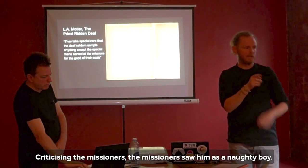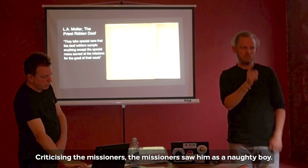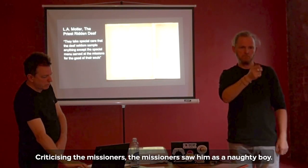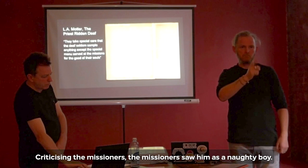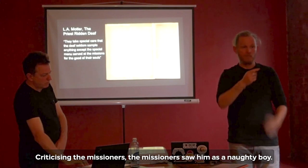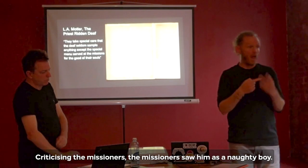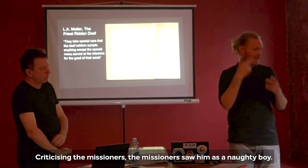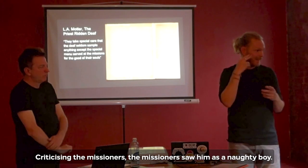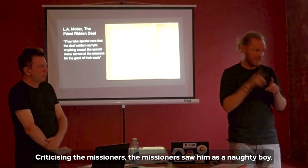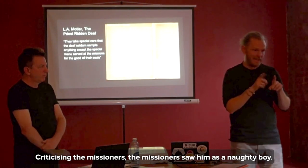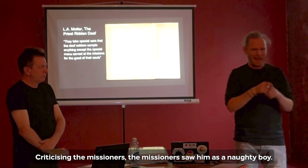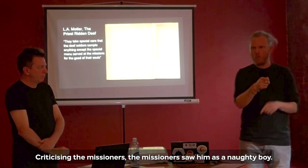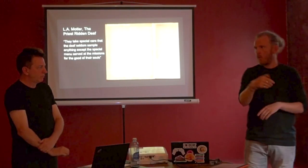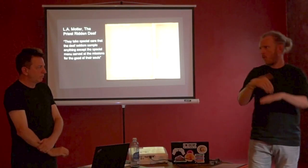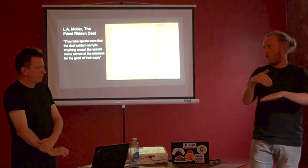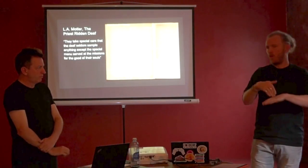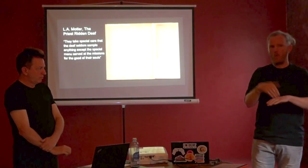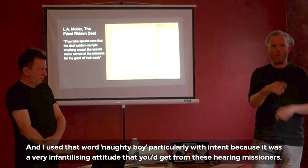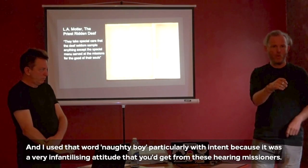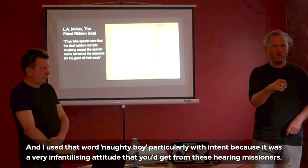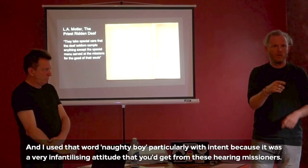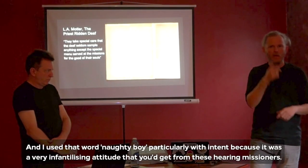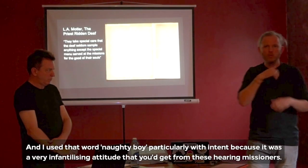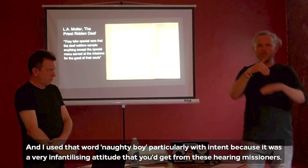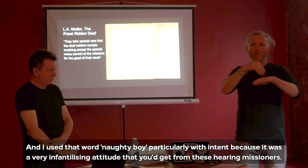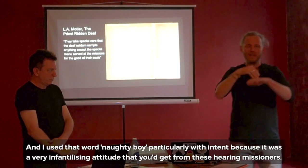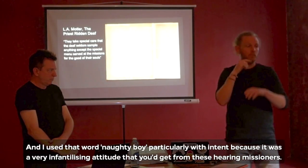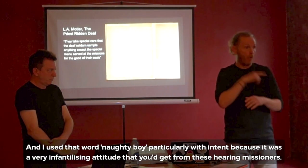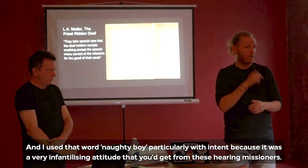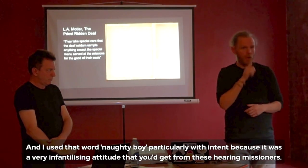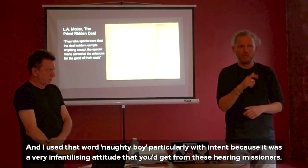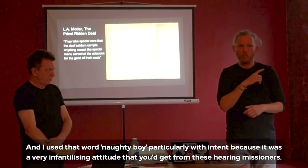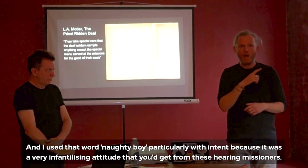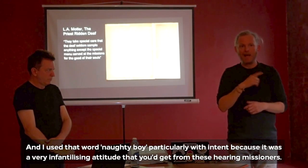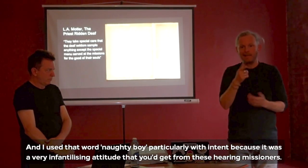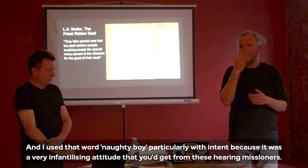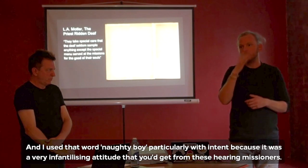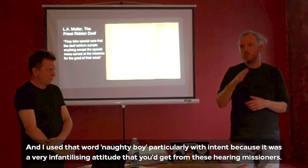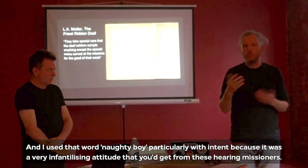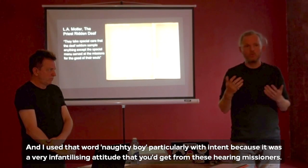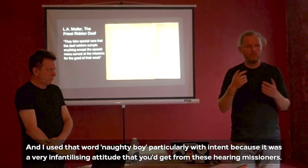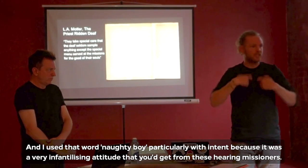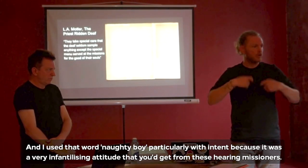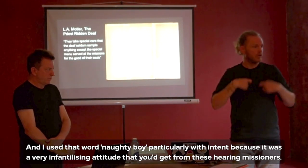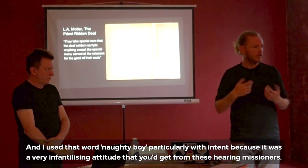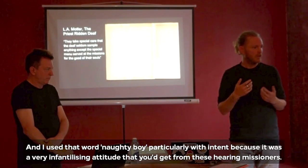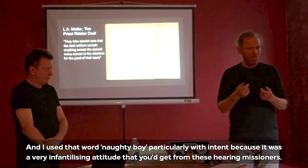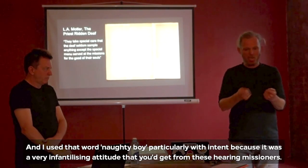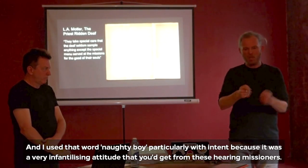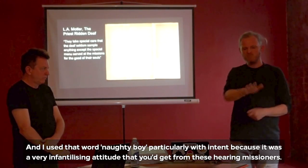The missioners saw him as a naughty boy. And I use that word naughty boy particularly with